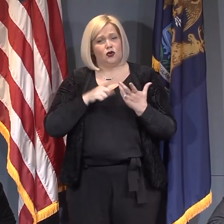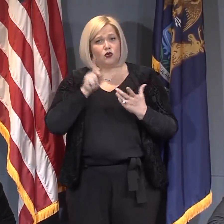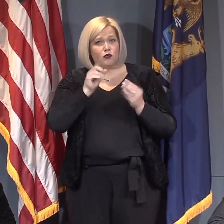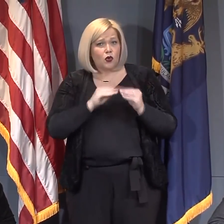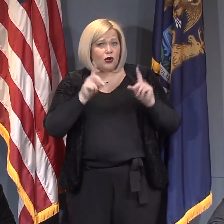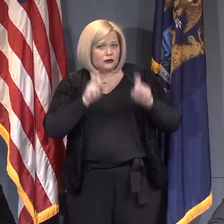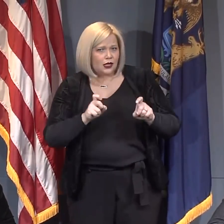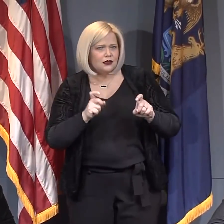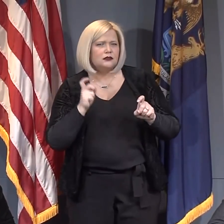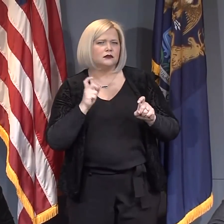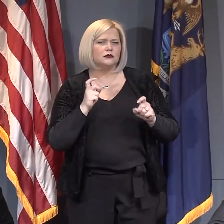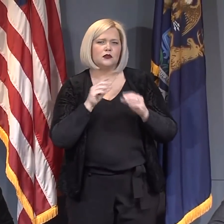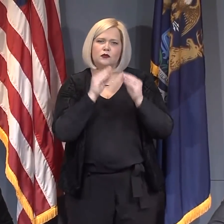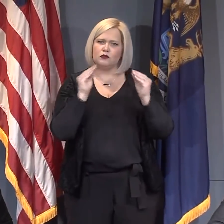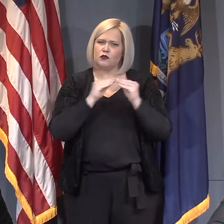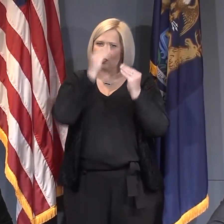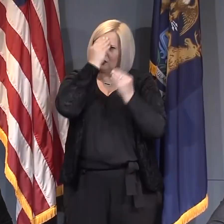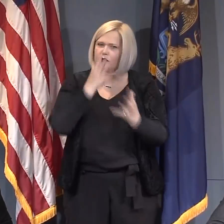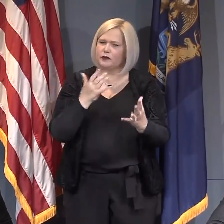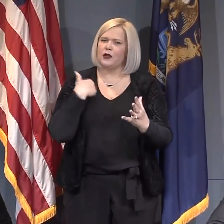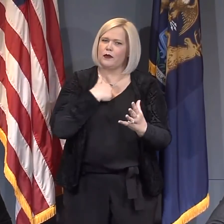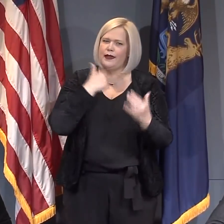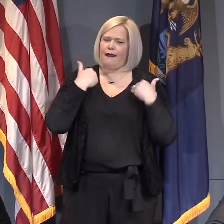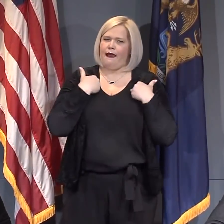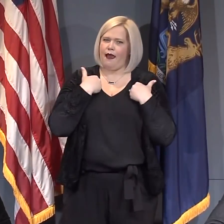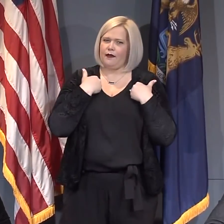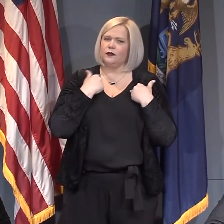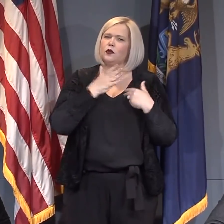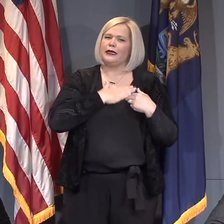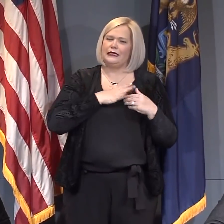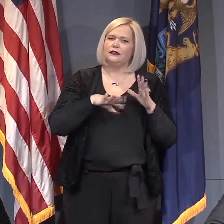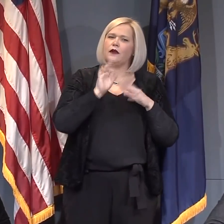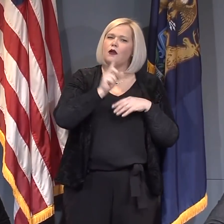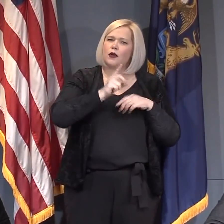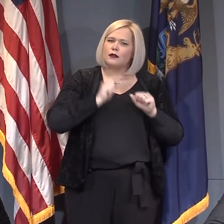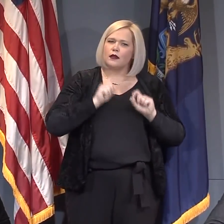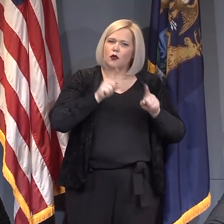you to go online and find out where your local spot is so